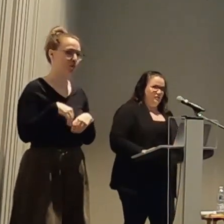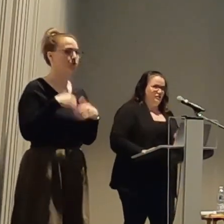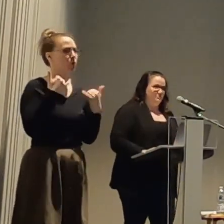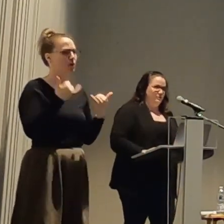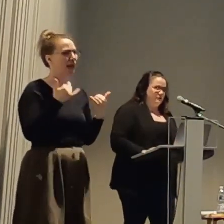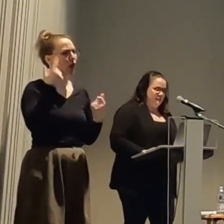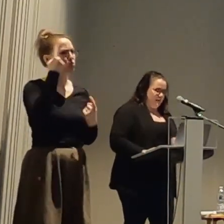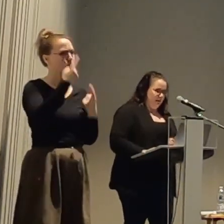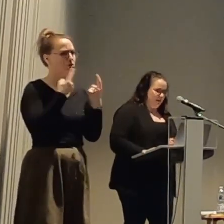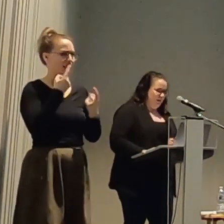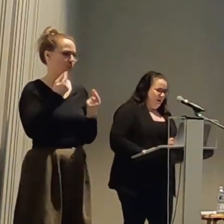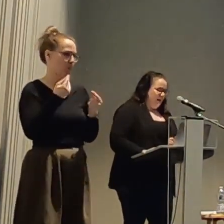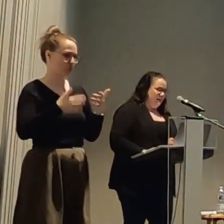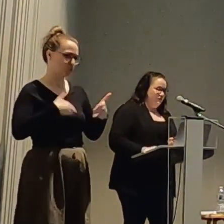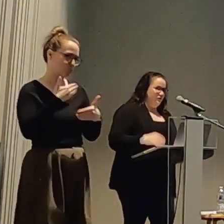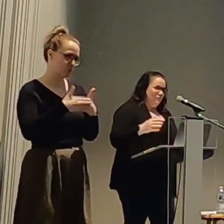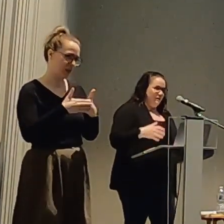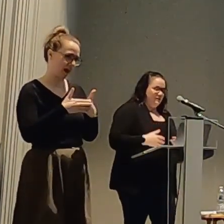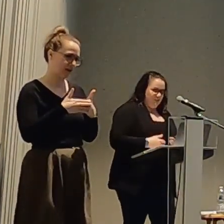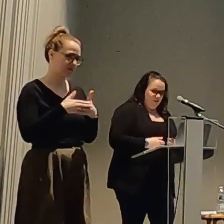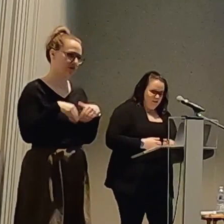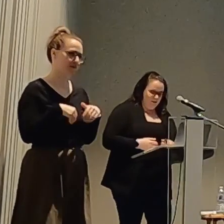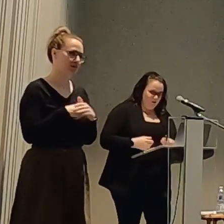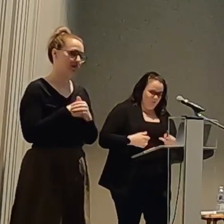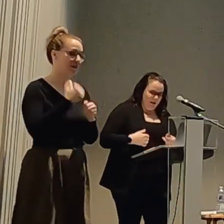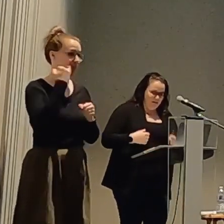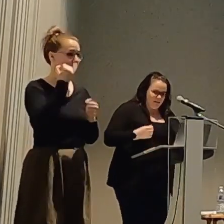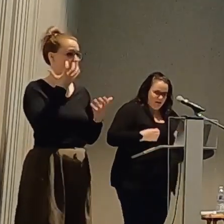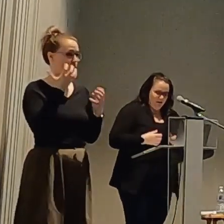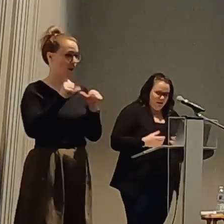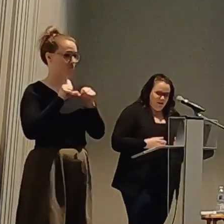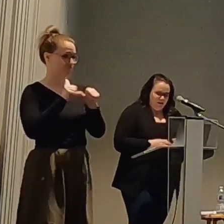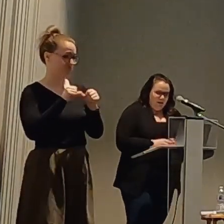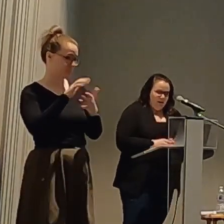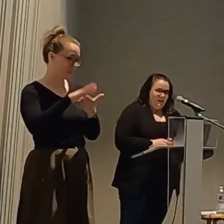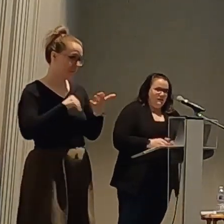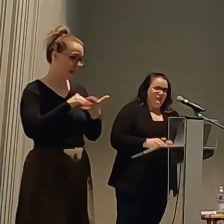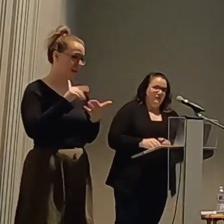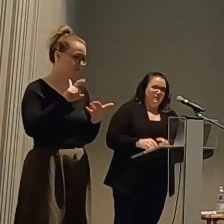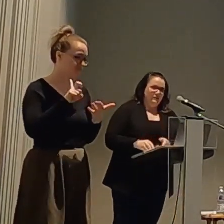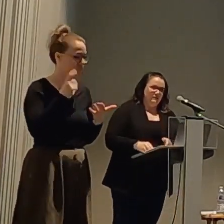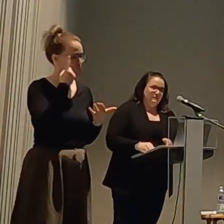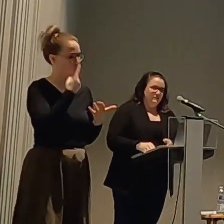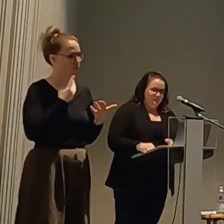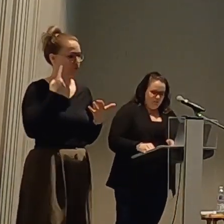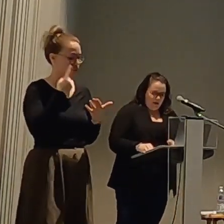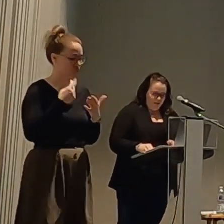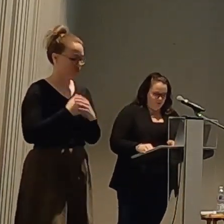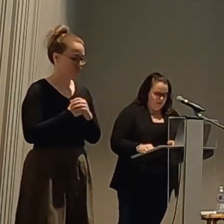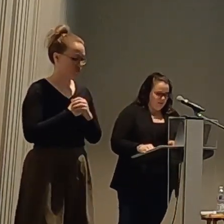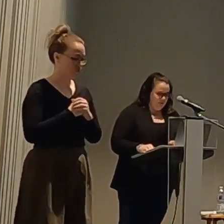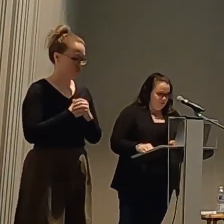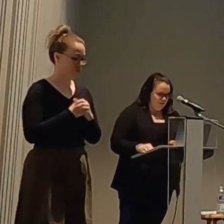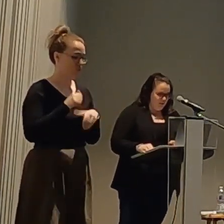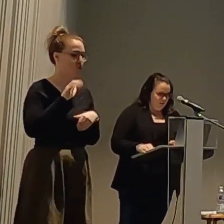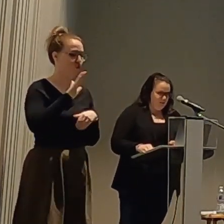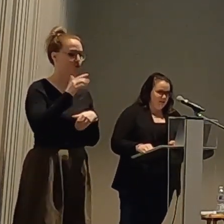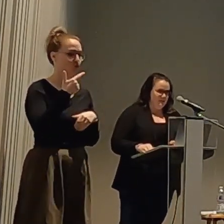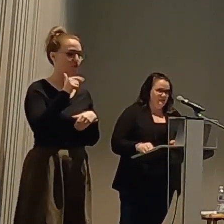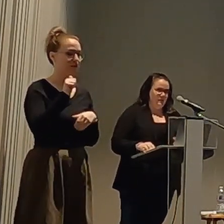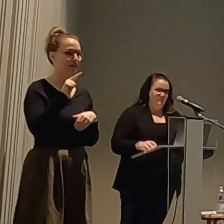do, how she should proceed, and if she wanted to continue painting. And her